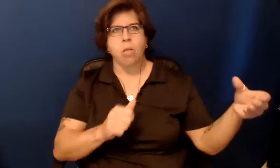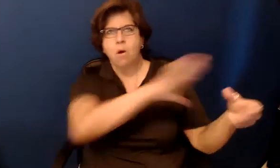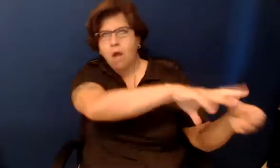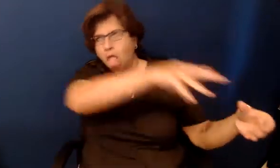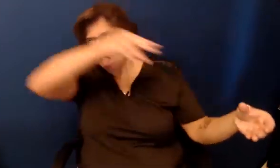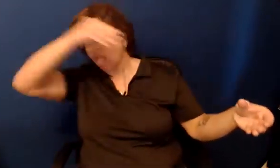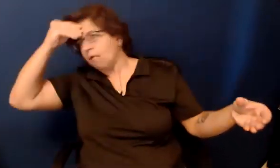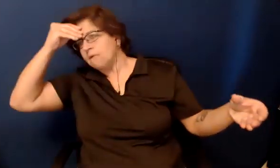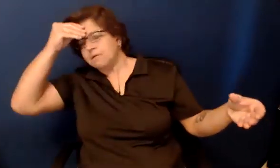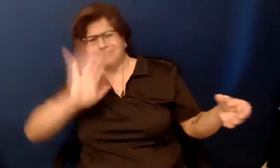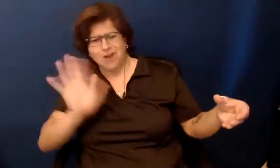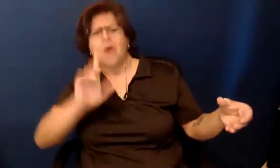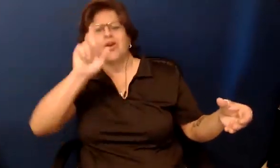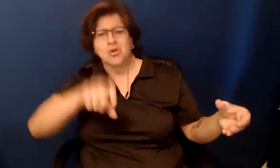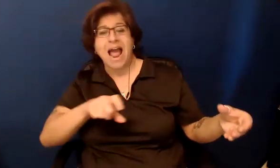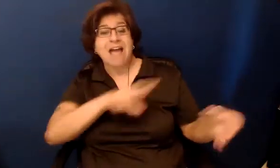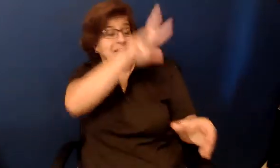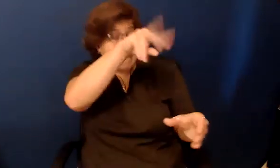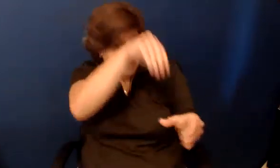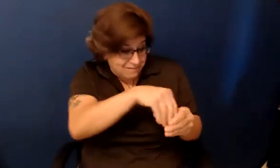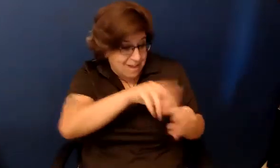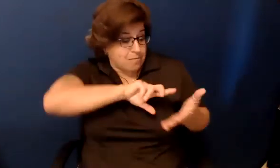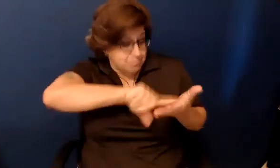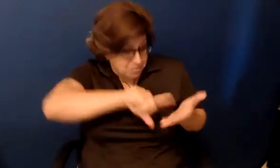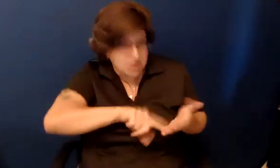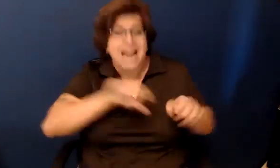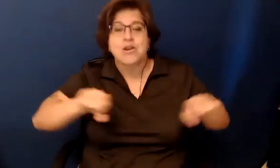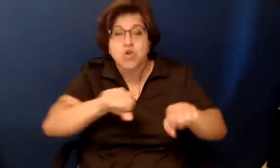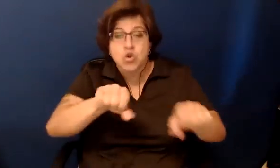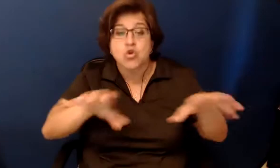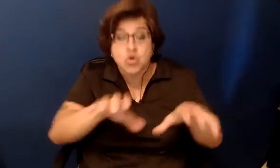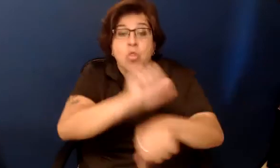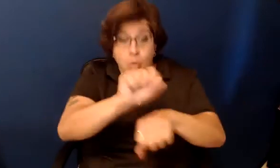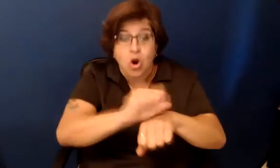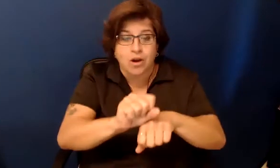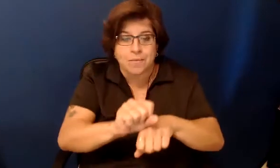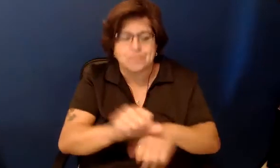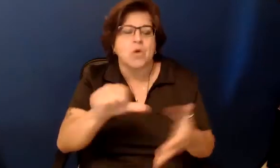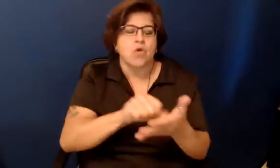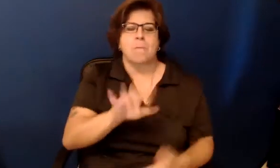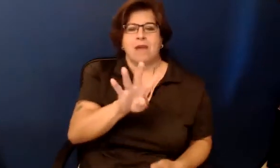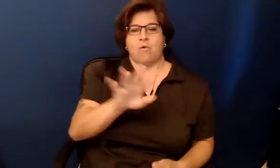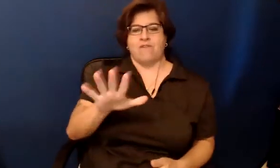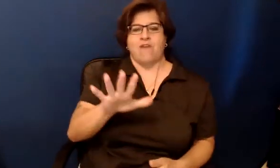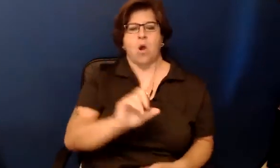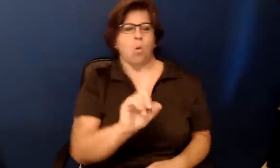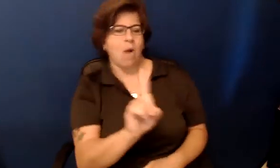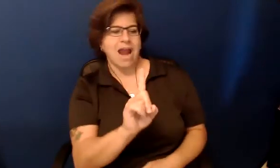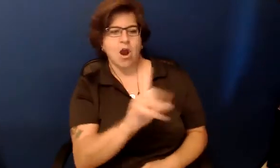the information through osmosis. You got to get in there and do a little work sometimes. So on page 45, it